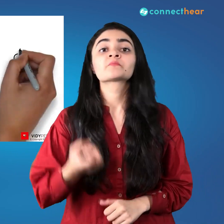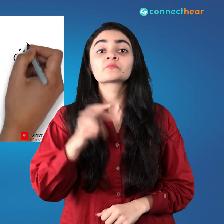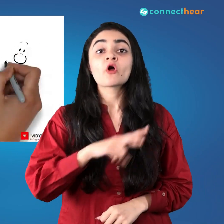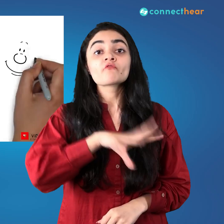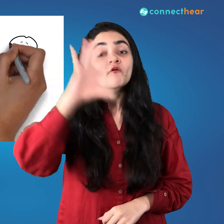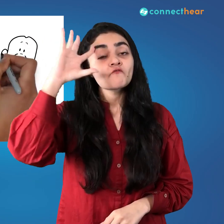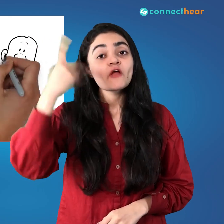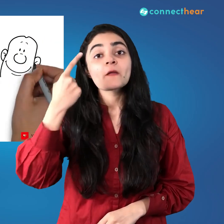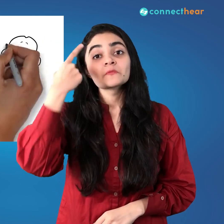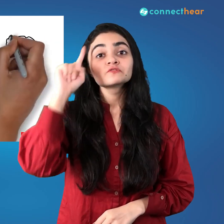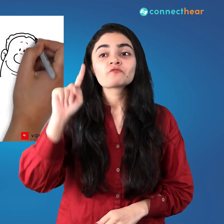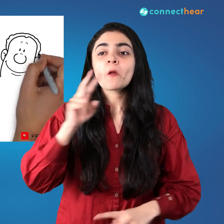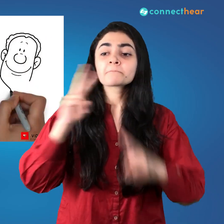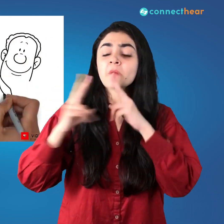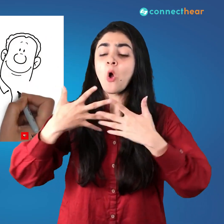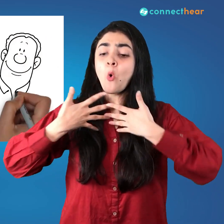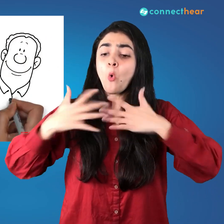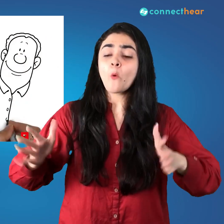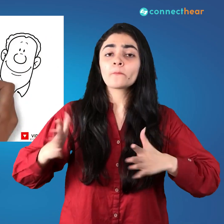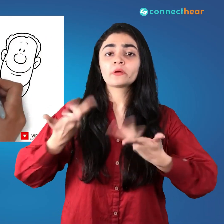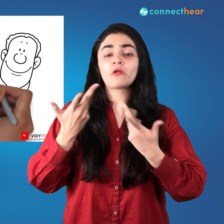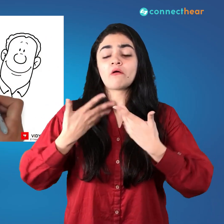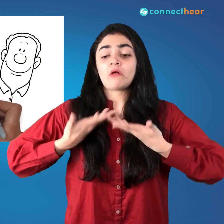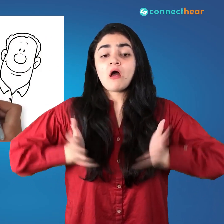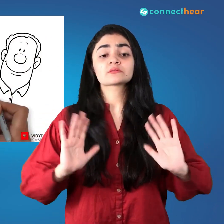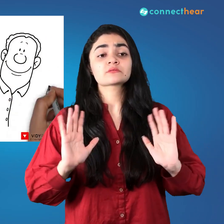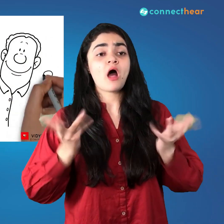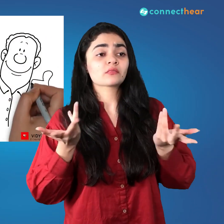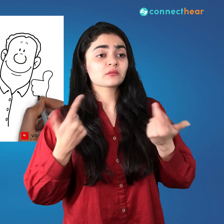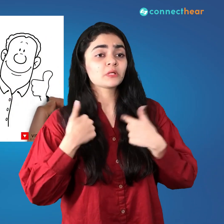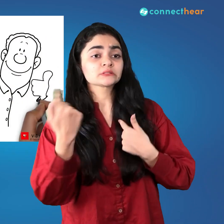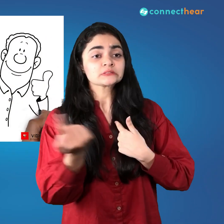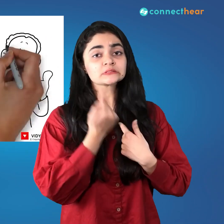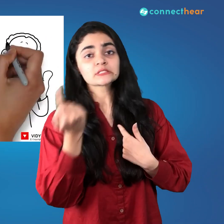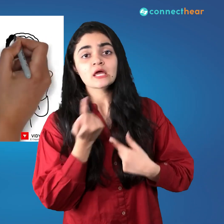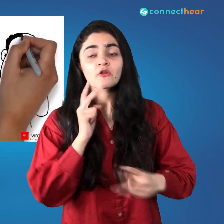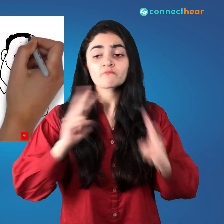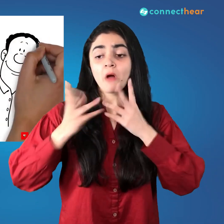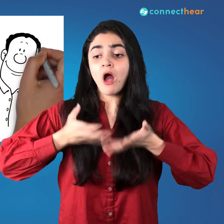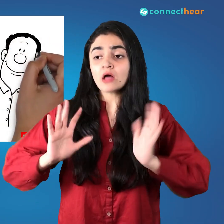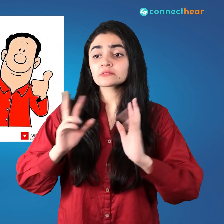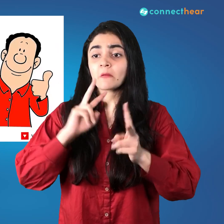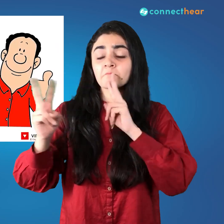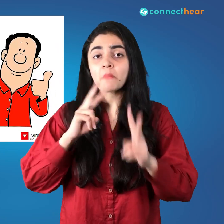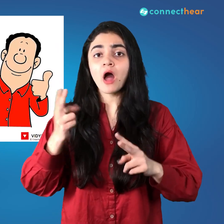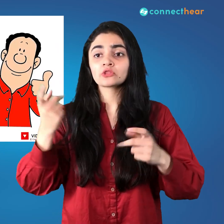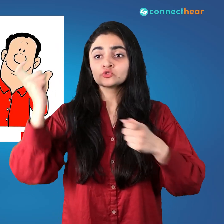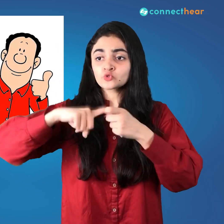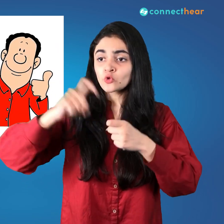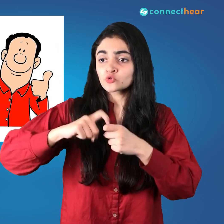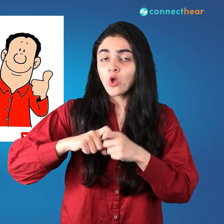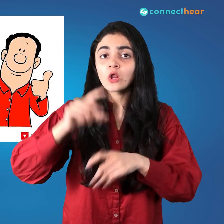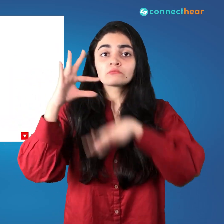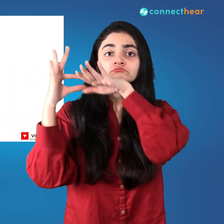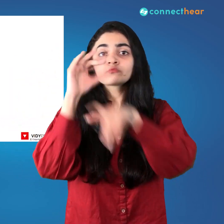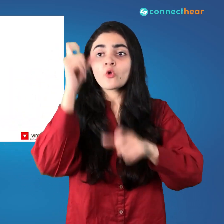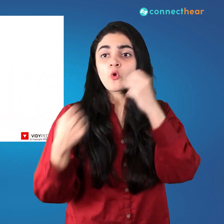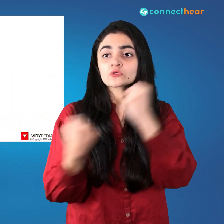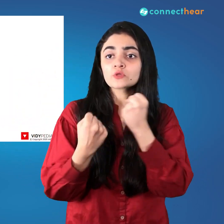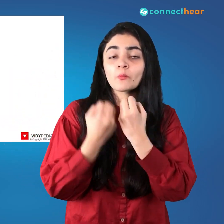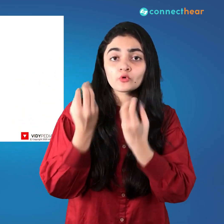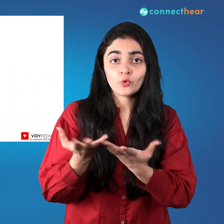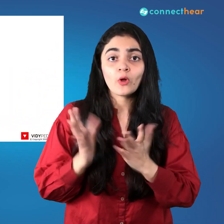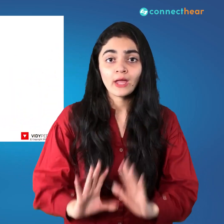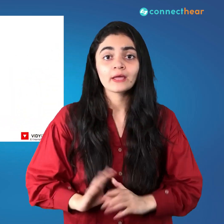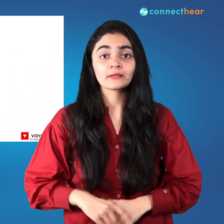was famous for trash talking and often freestyled with rhyme schemes and spoken word poetry, anticipating elements of hip-hop.